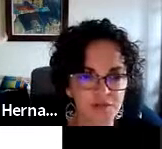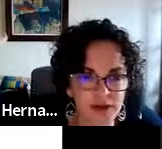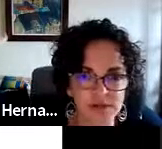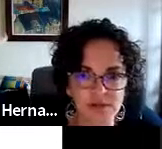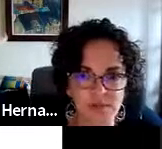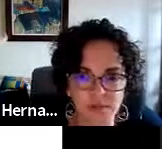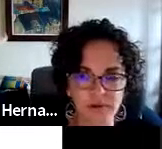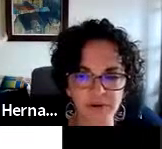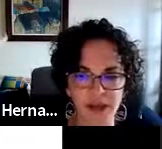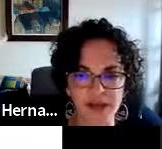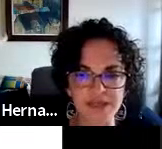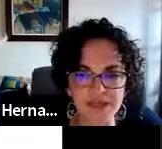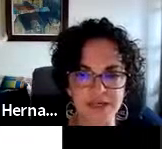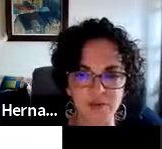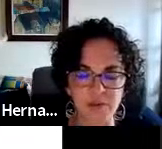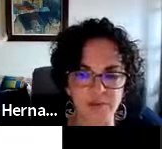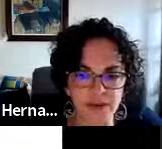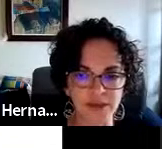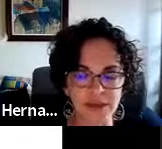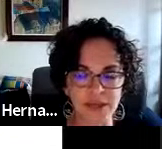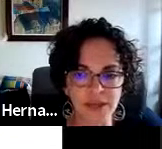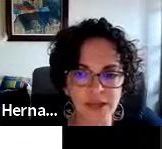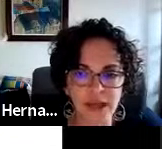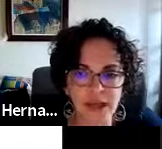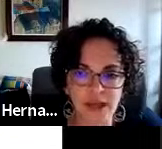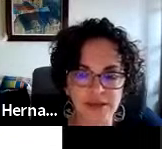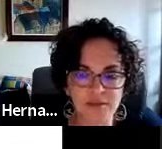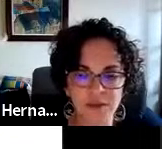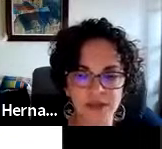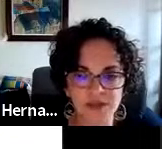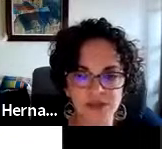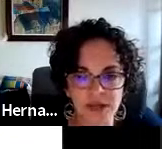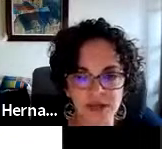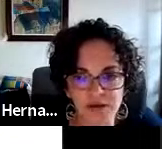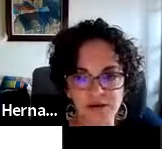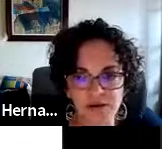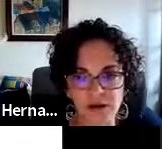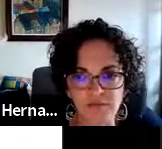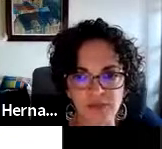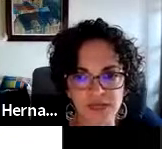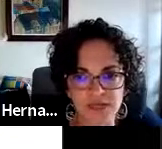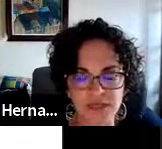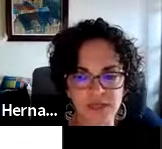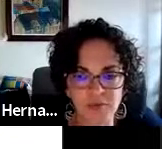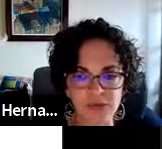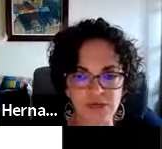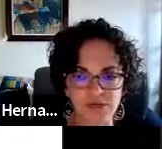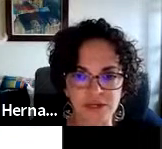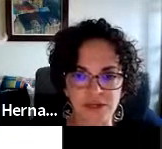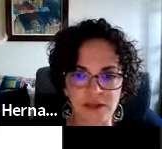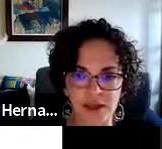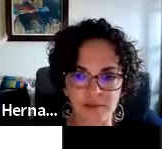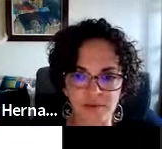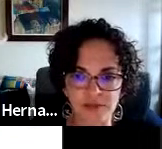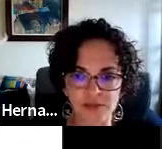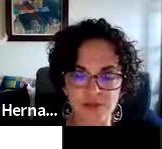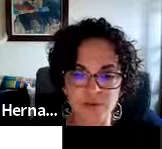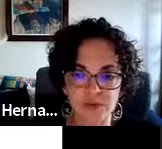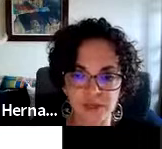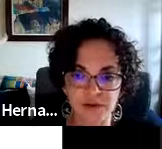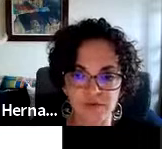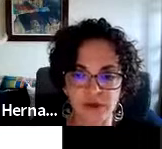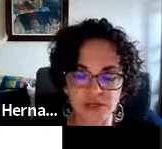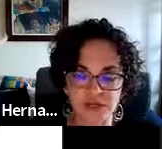currently a faculty member at CSUMB and am the managing editor of Lessons in Liberation, an